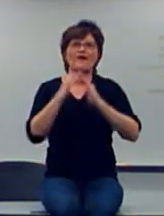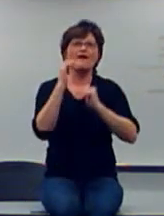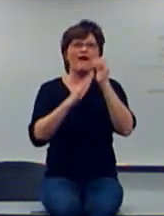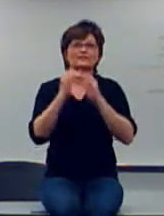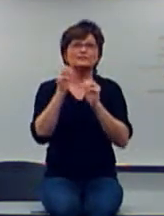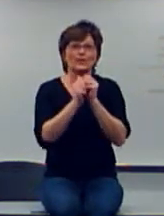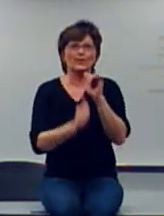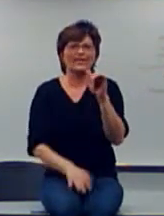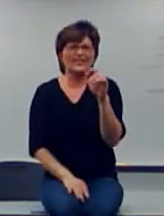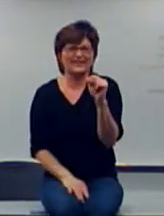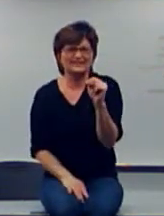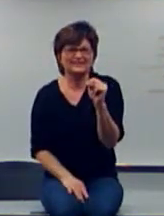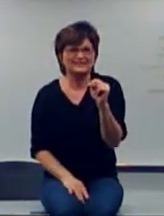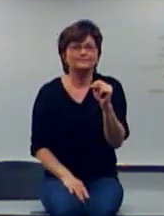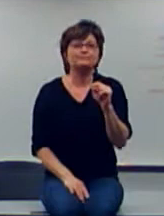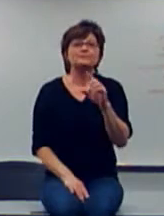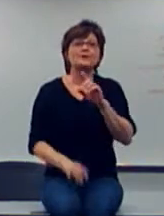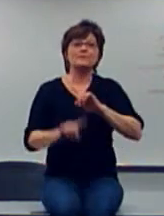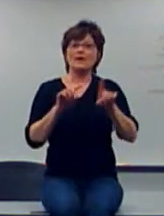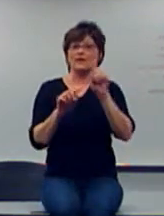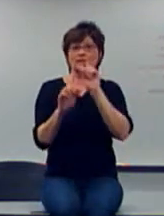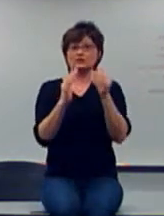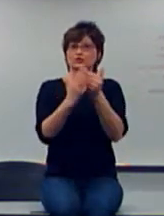this class, so you're gonna feel comfortable with it.